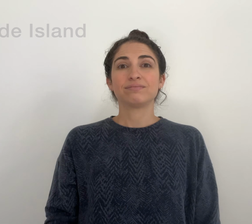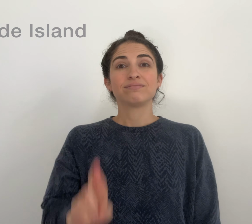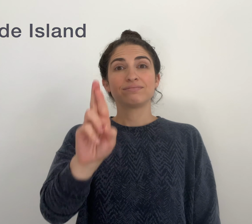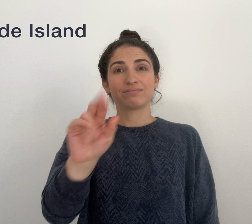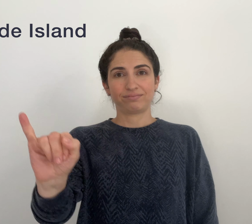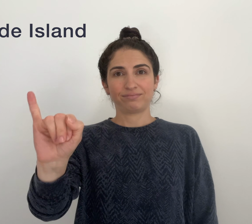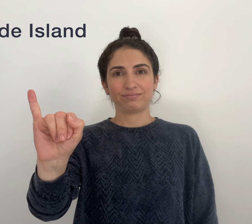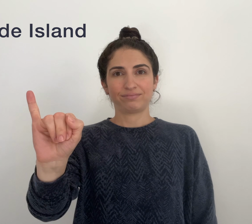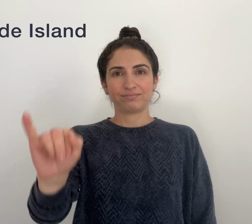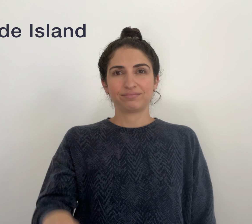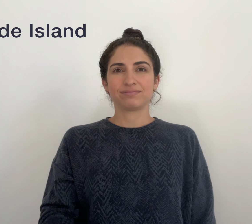Rhode Island,